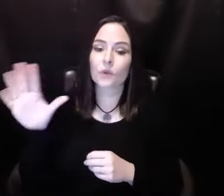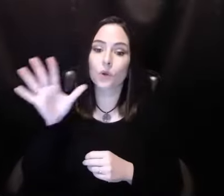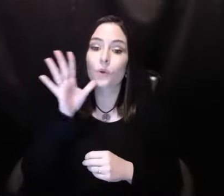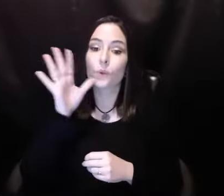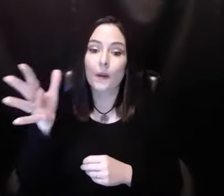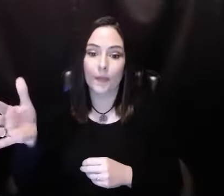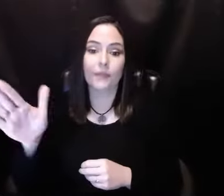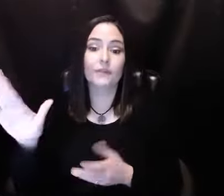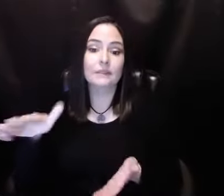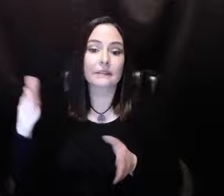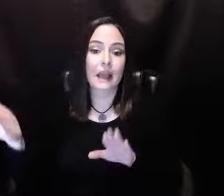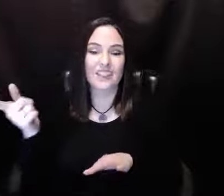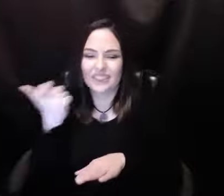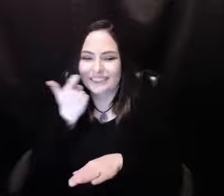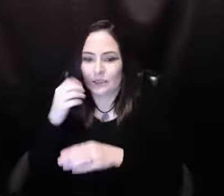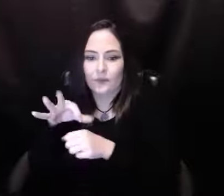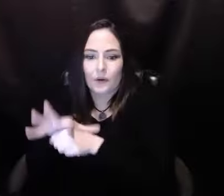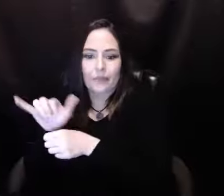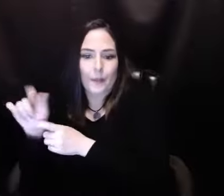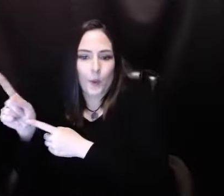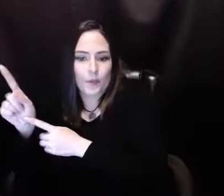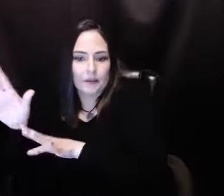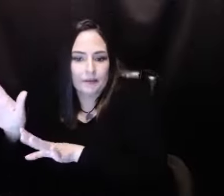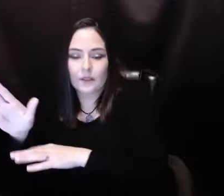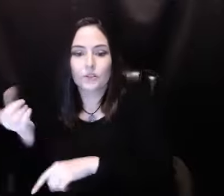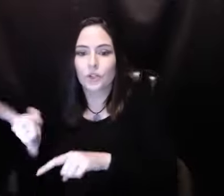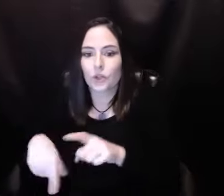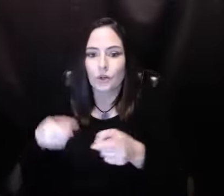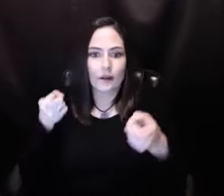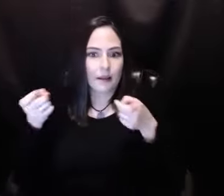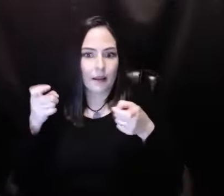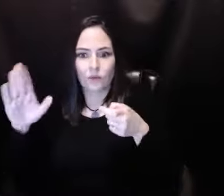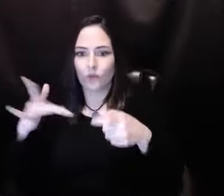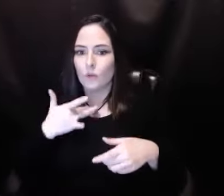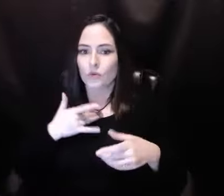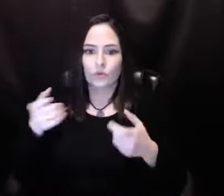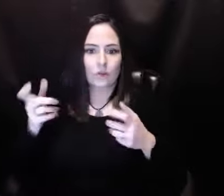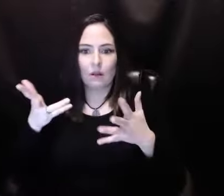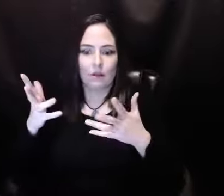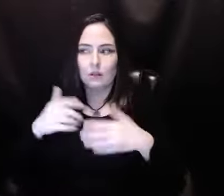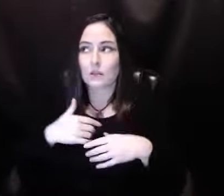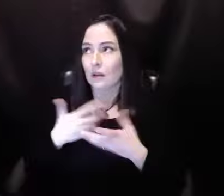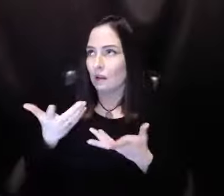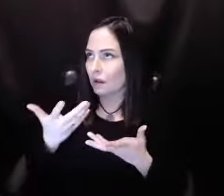that it was because of her grandmother had died, and she just found out. She could not handle her own